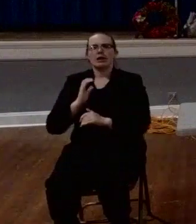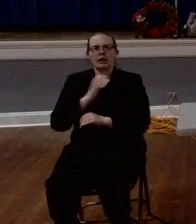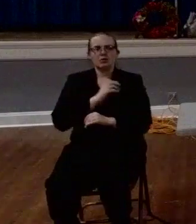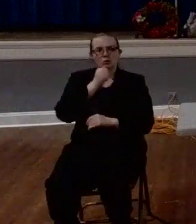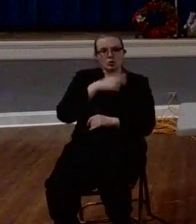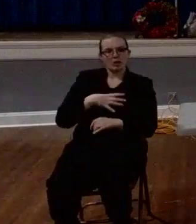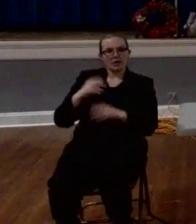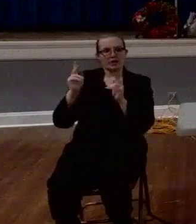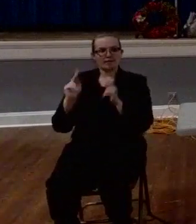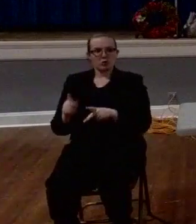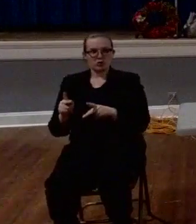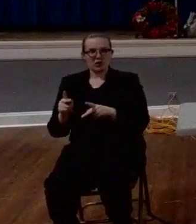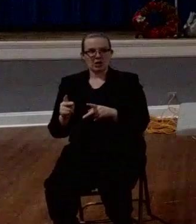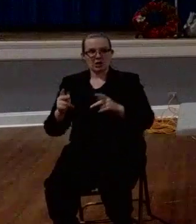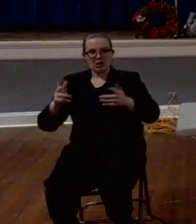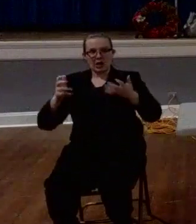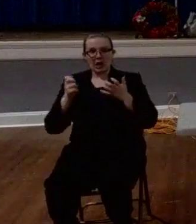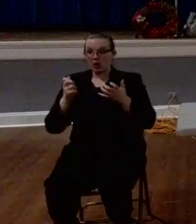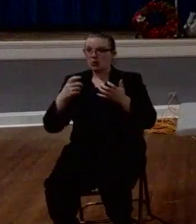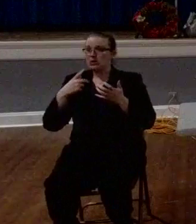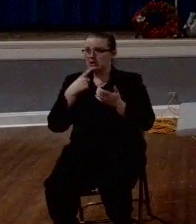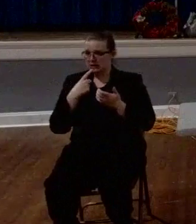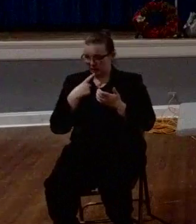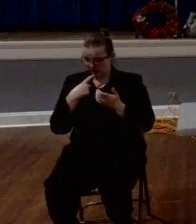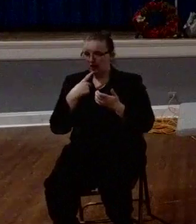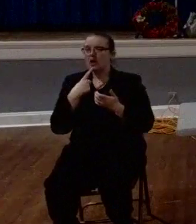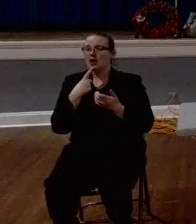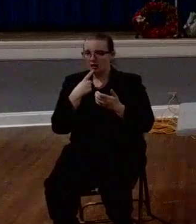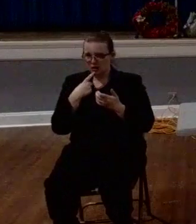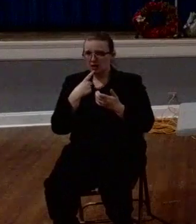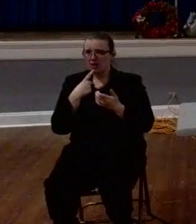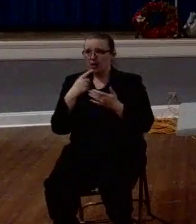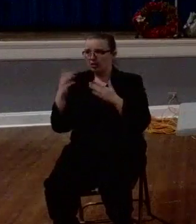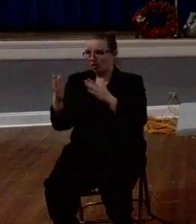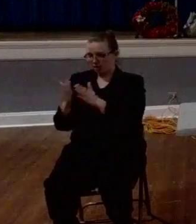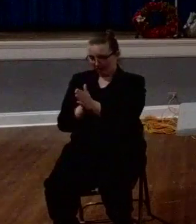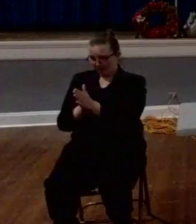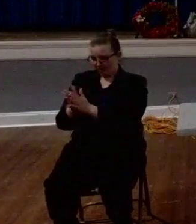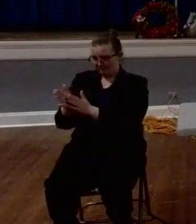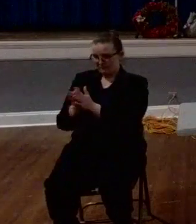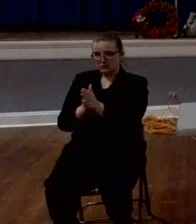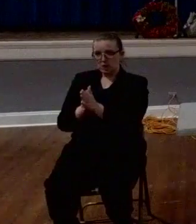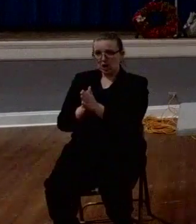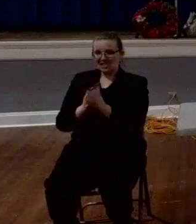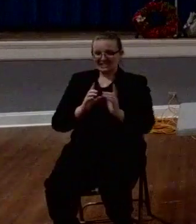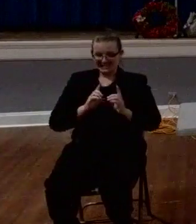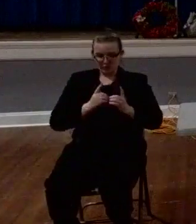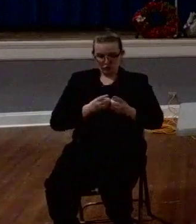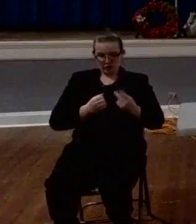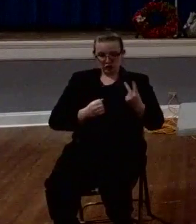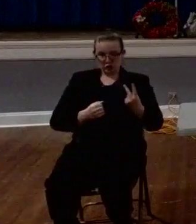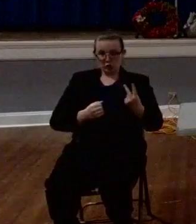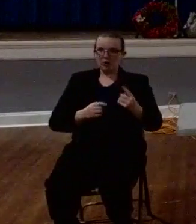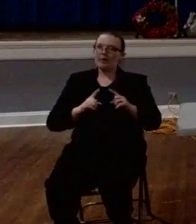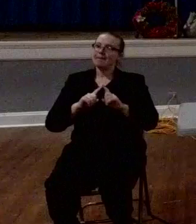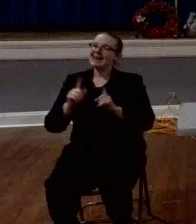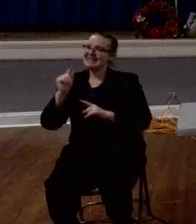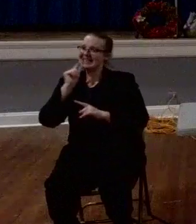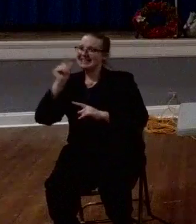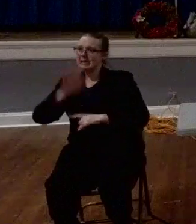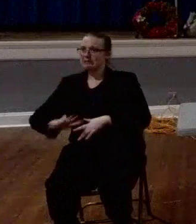the council person. And I want to reiterate that this park is in District 2, but it is a citywide park.